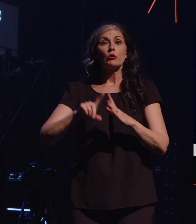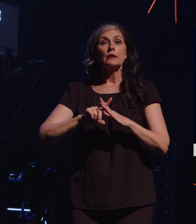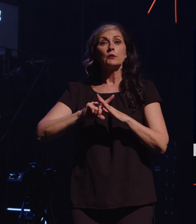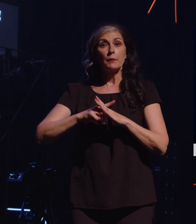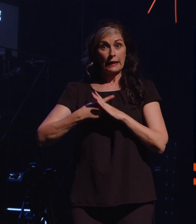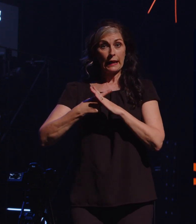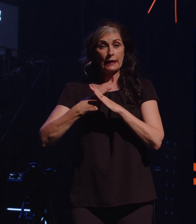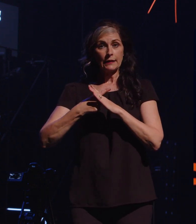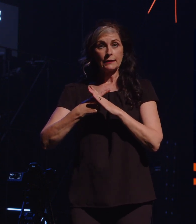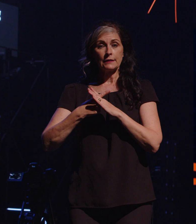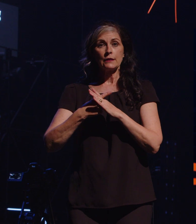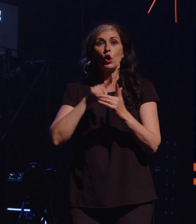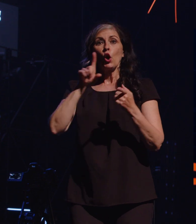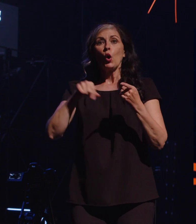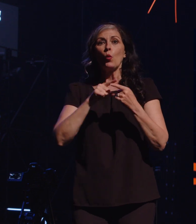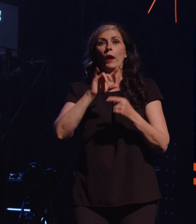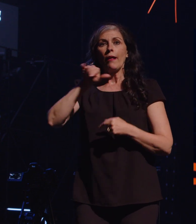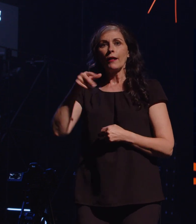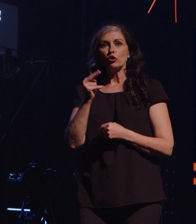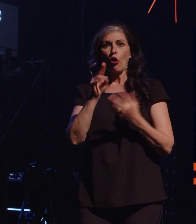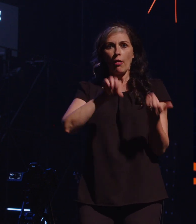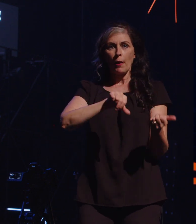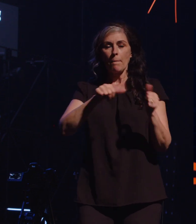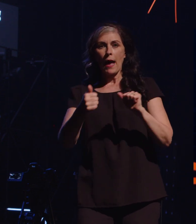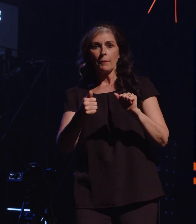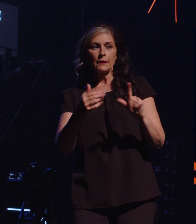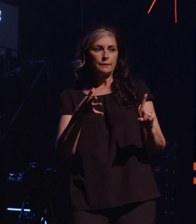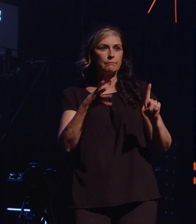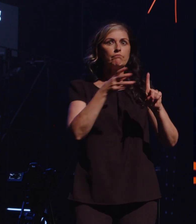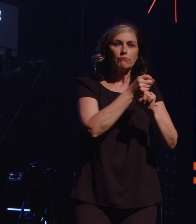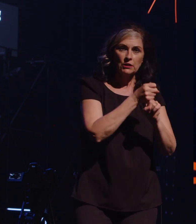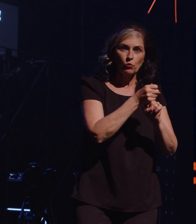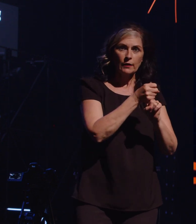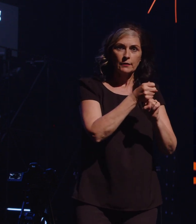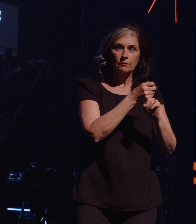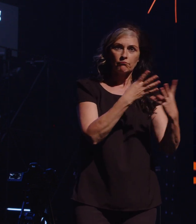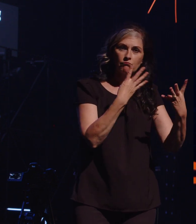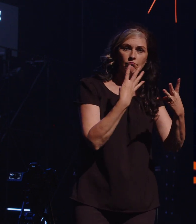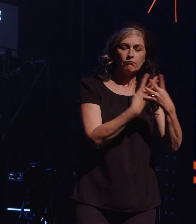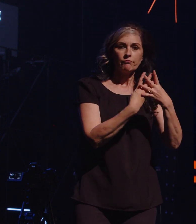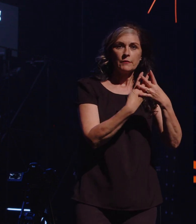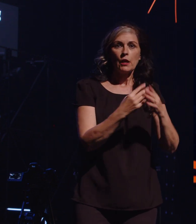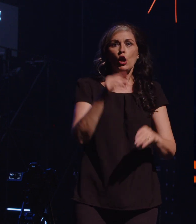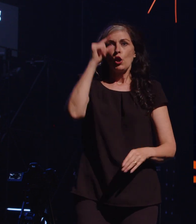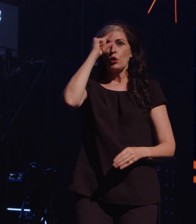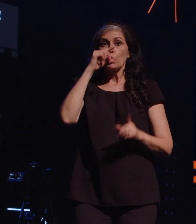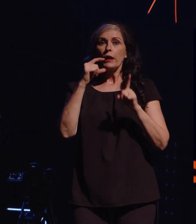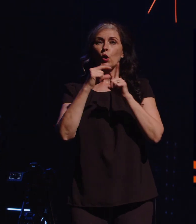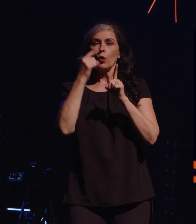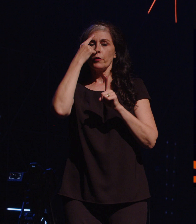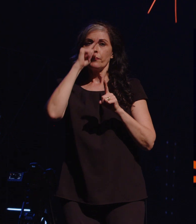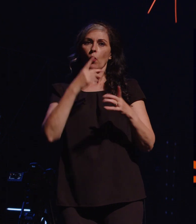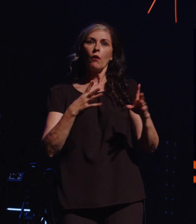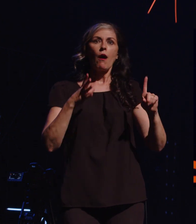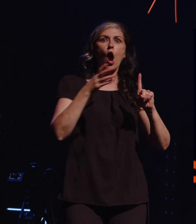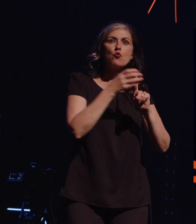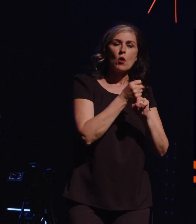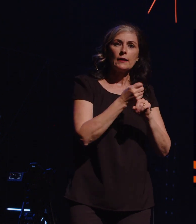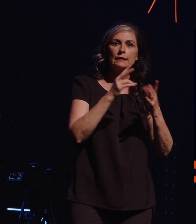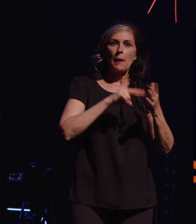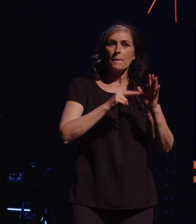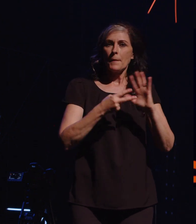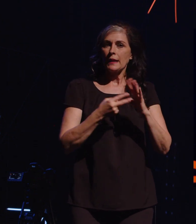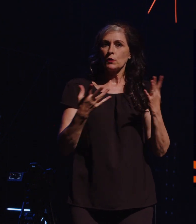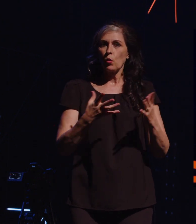begins right when John the Baptist is arrested. Now, the Greek word for arrested